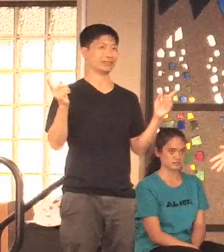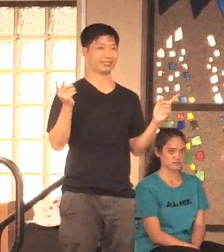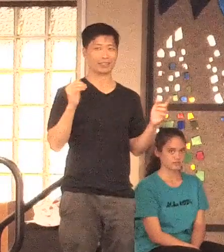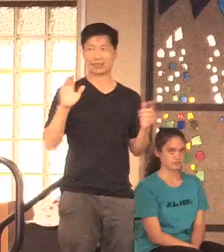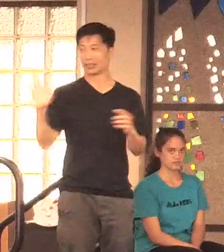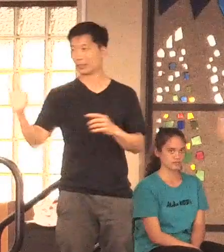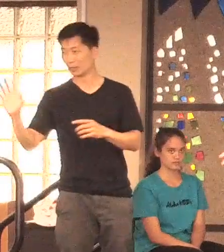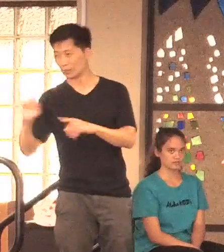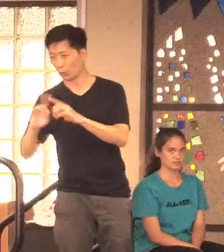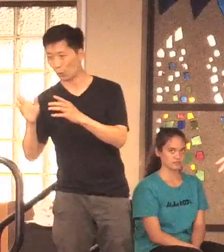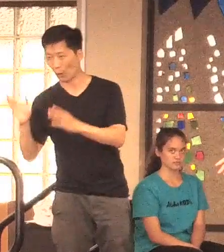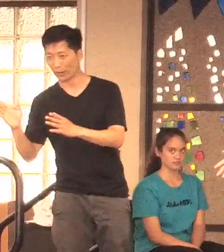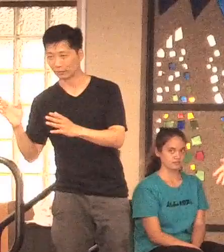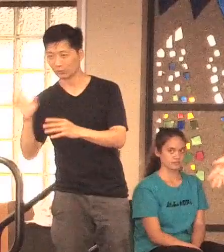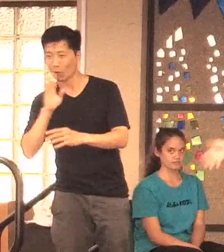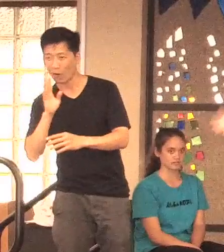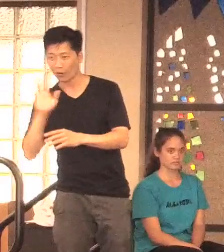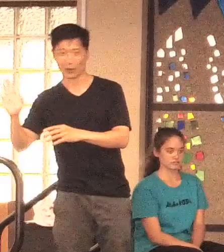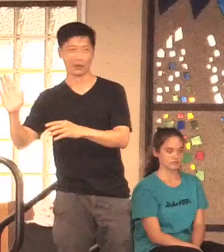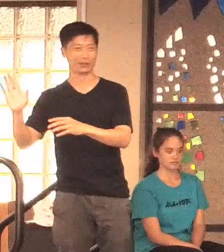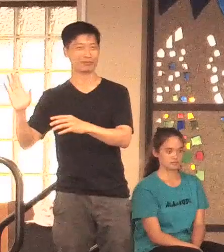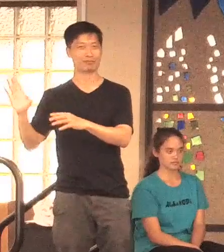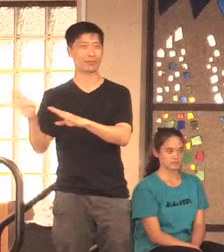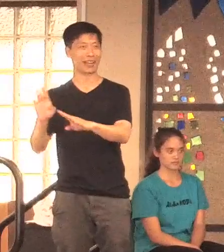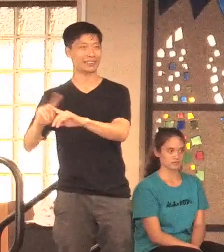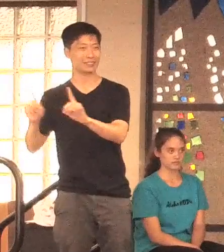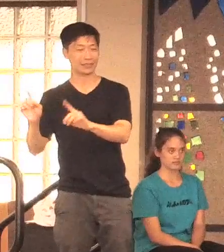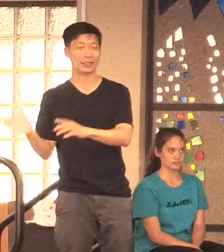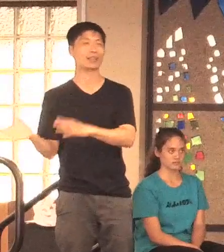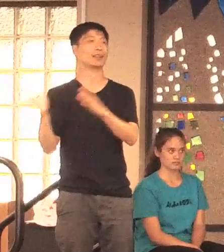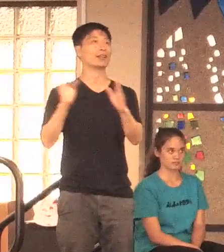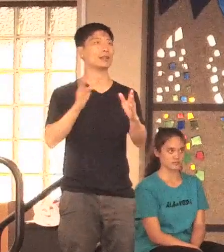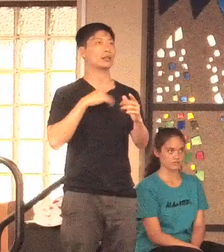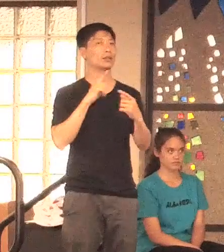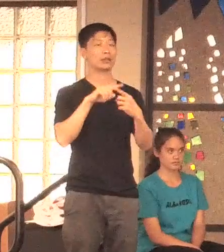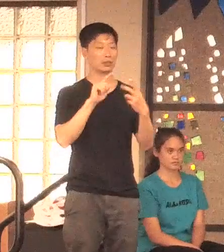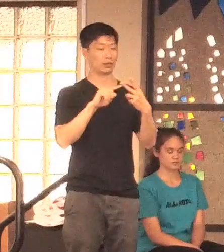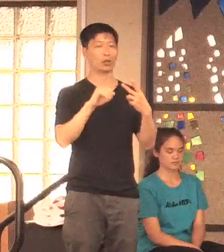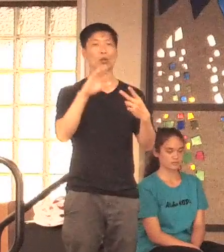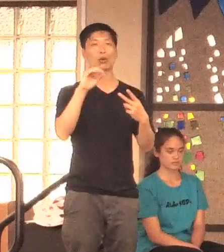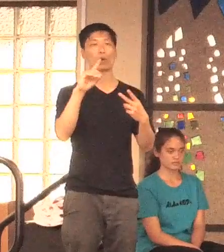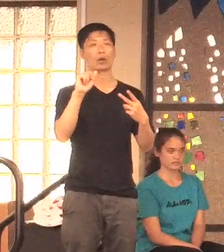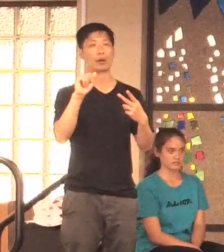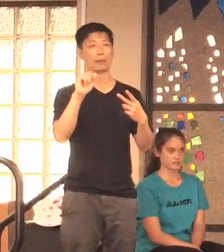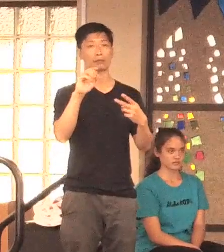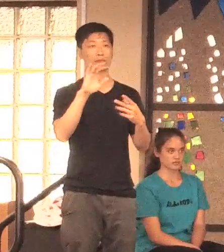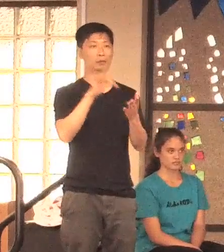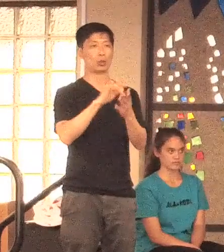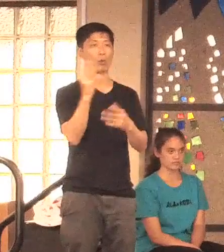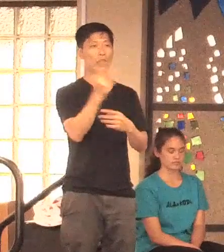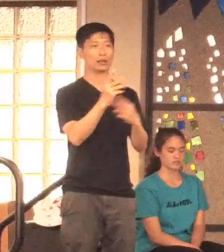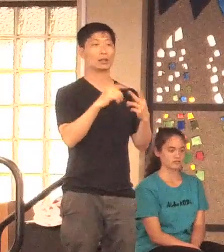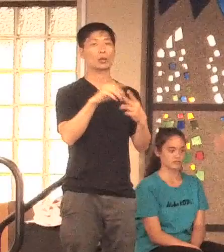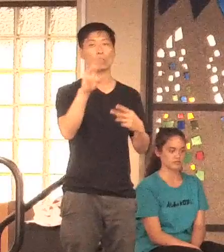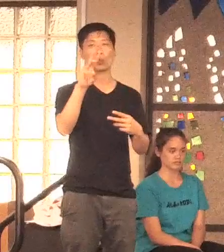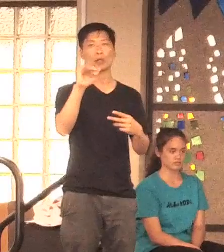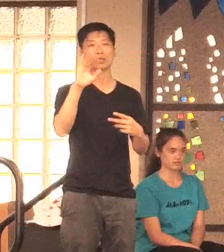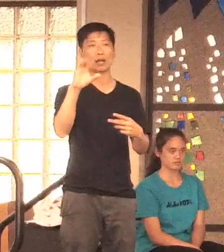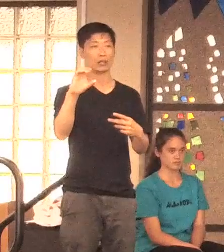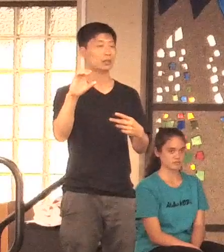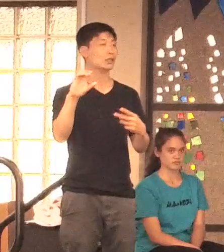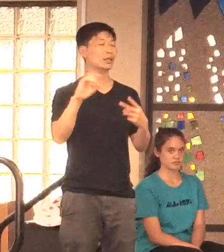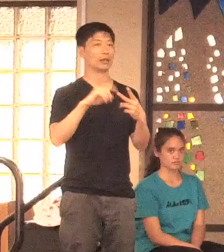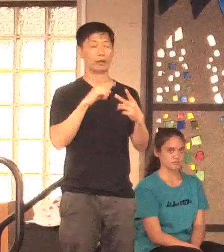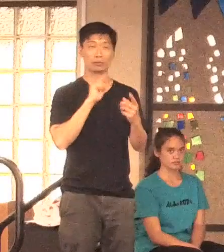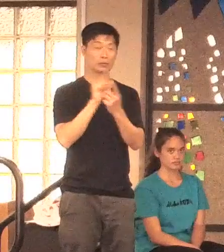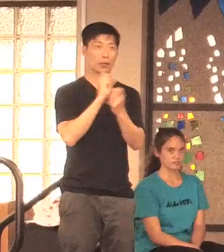different way of talking, different ways of doing stuff. And then I moved on to Coda Midwest, which was in Wisconsin. Met a